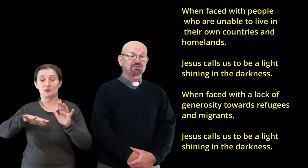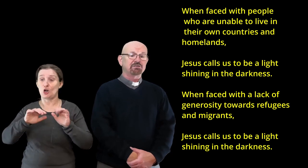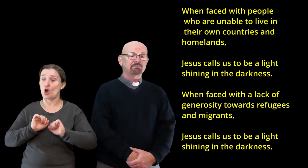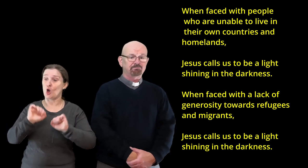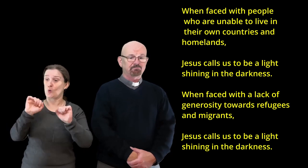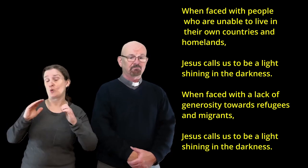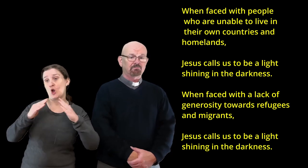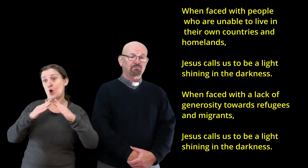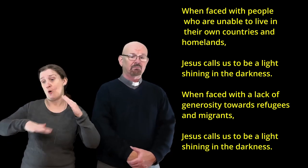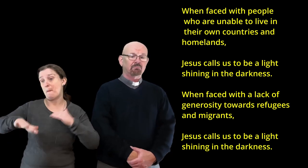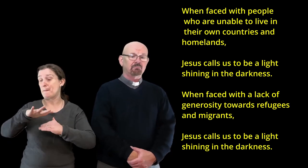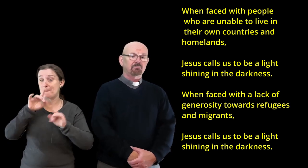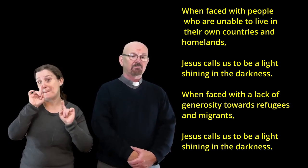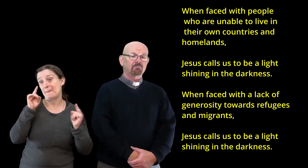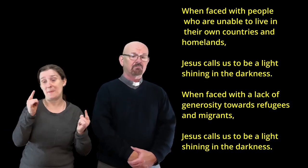homelands,